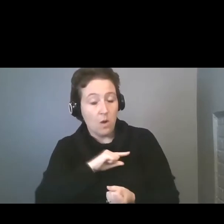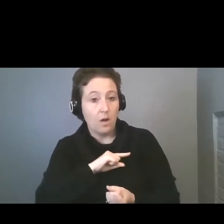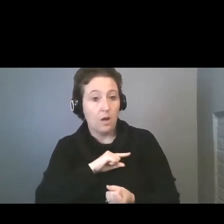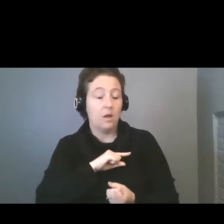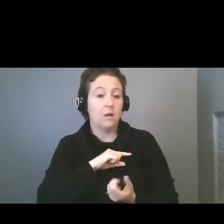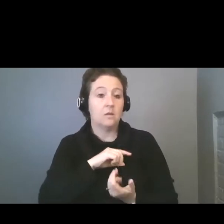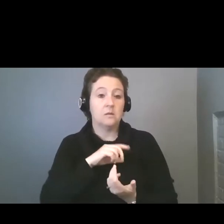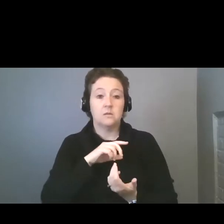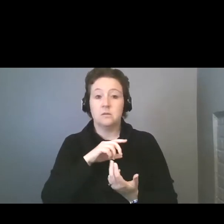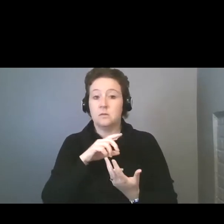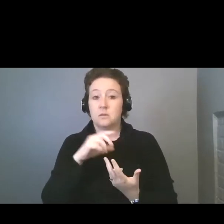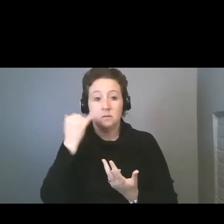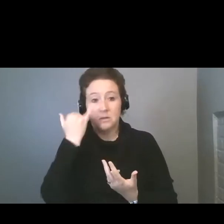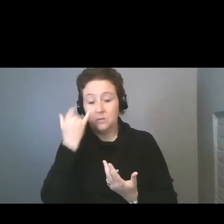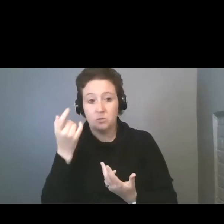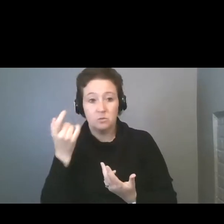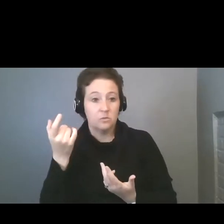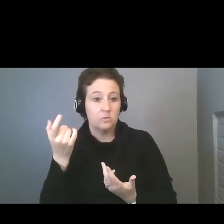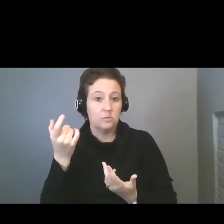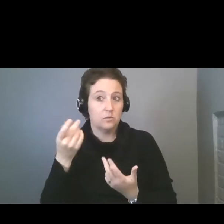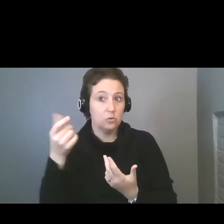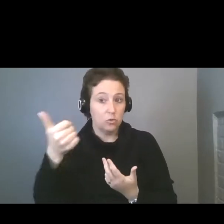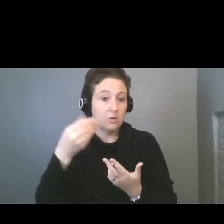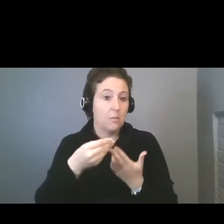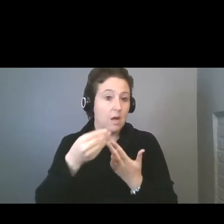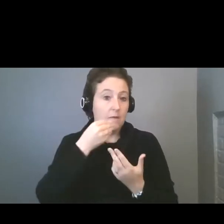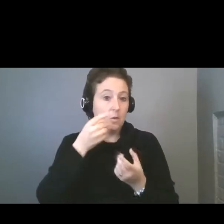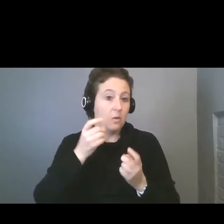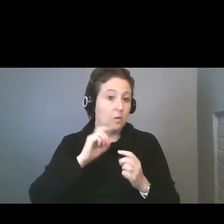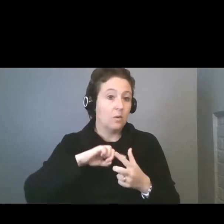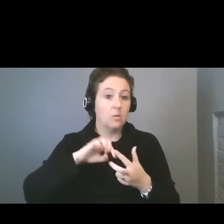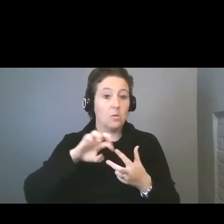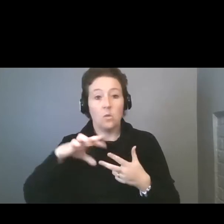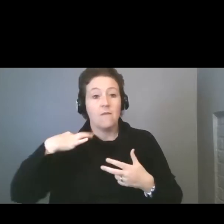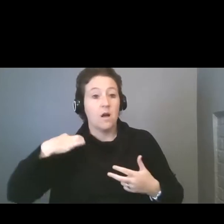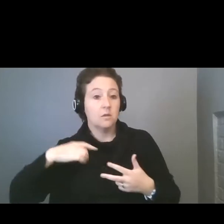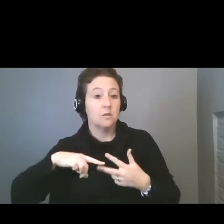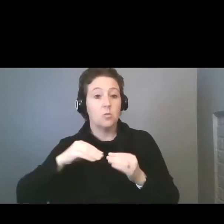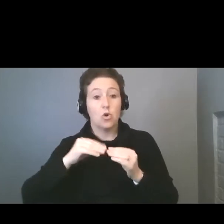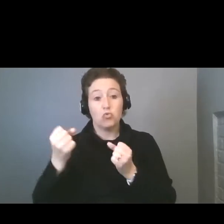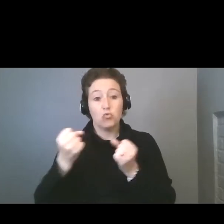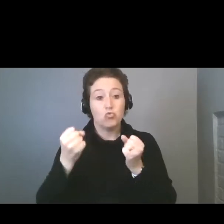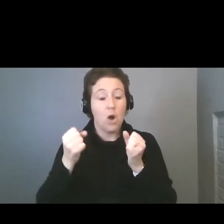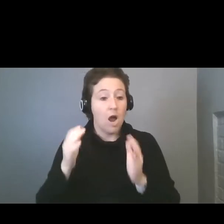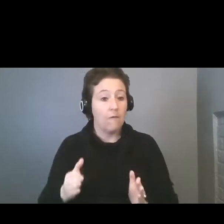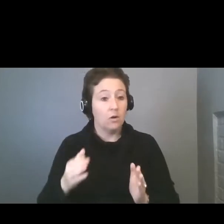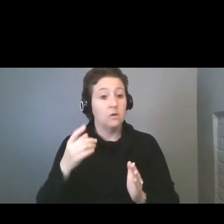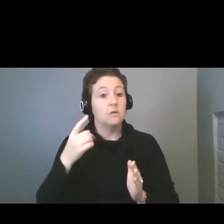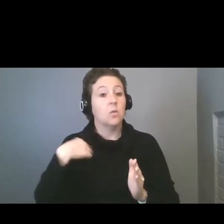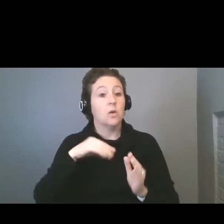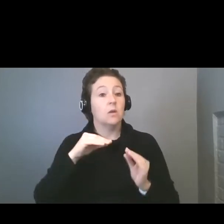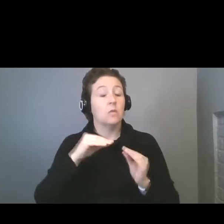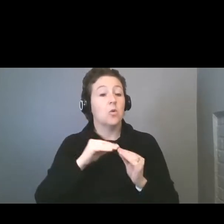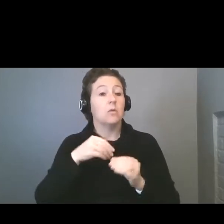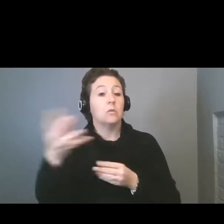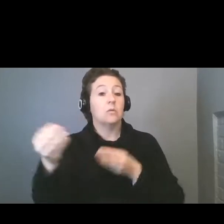whether that's with purchased food, or staff, more drivers because we're doing more distributions, and